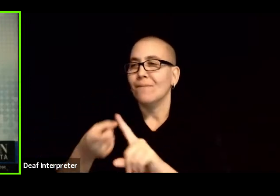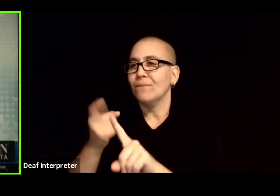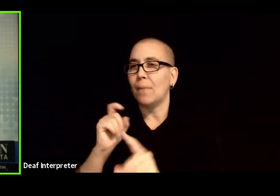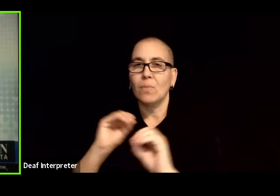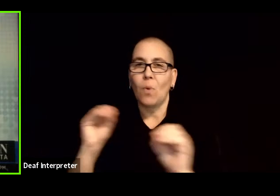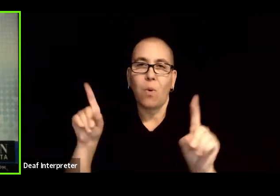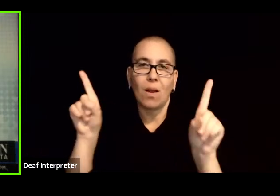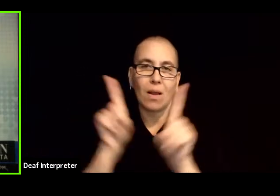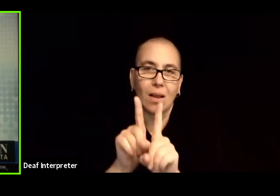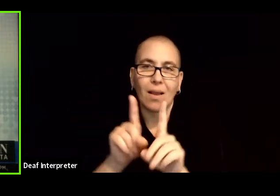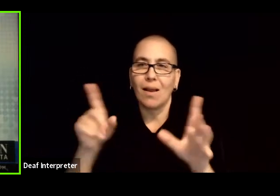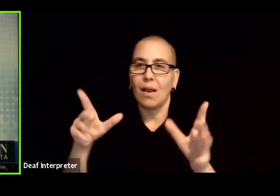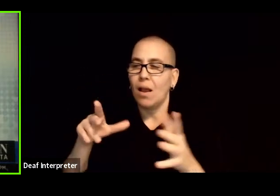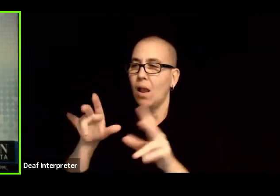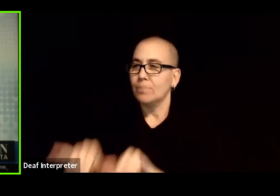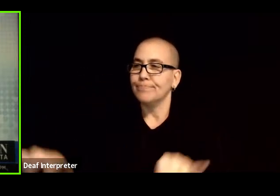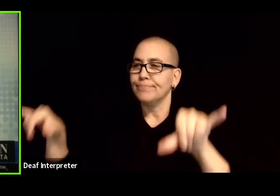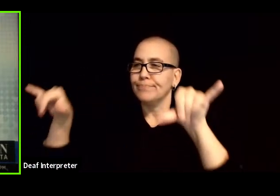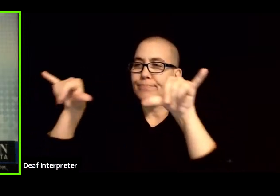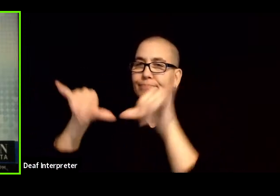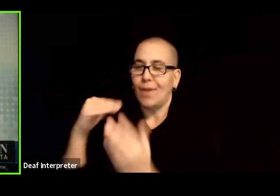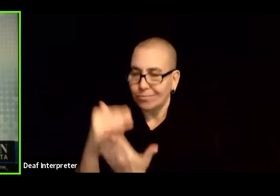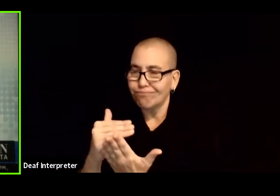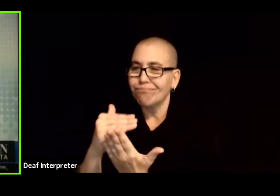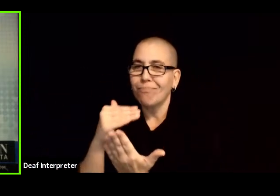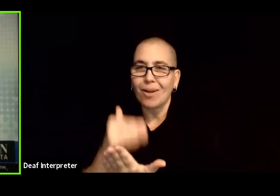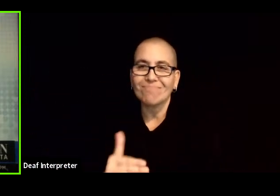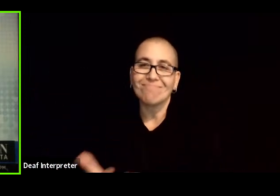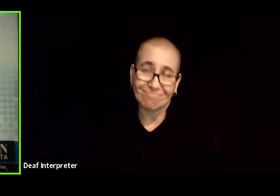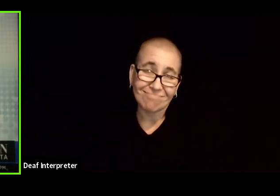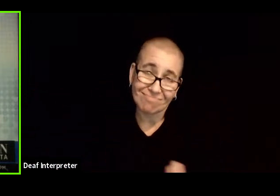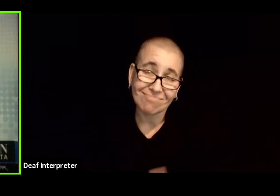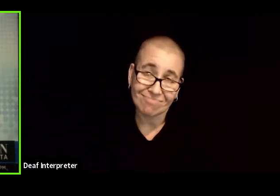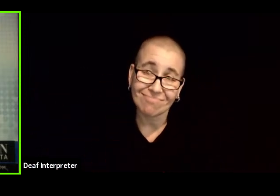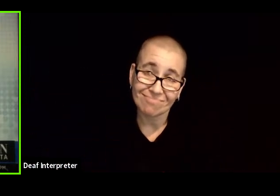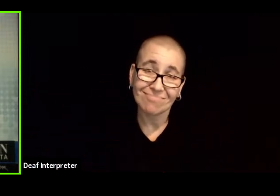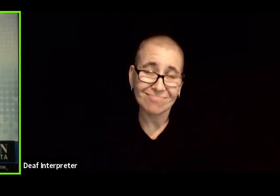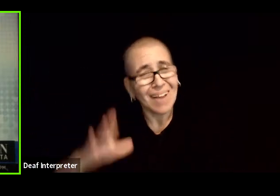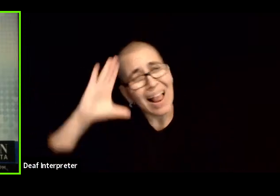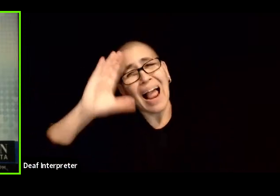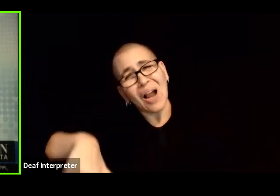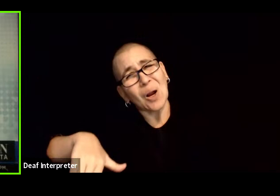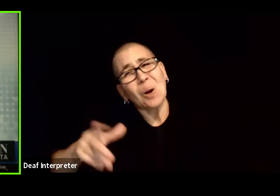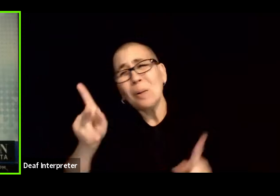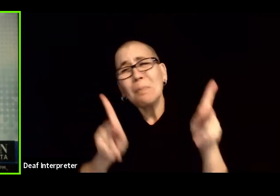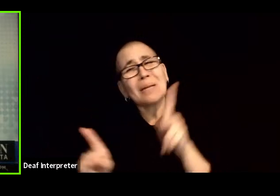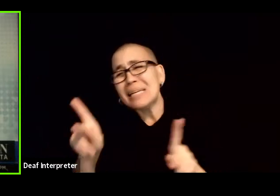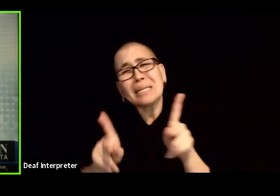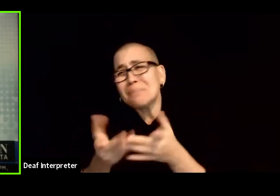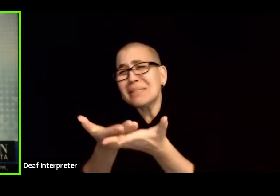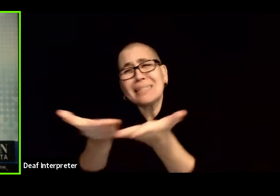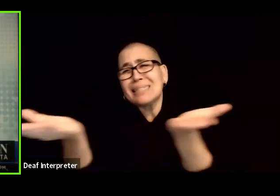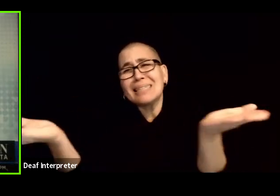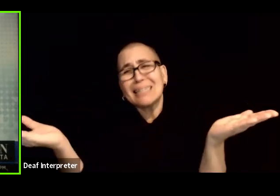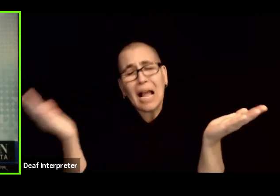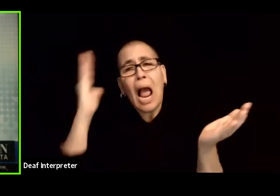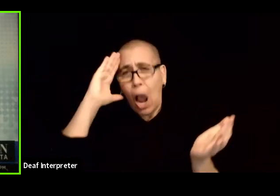that so many people are working really hard to follow the guidance, but enough people either are unaware of